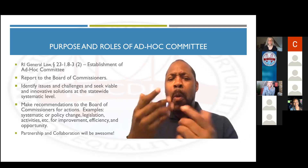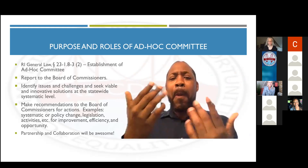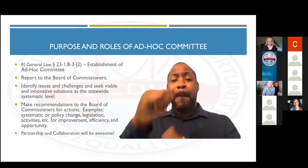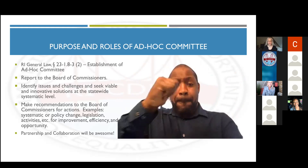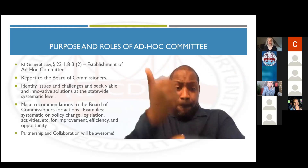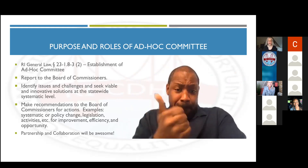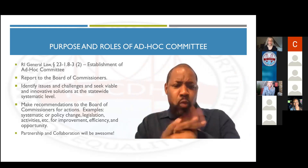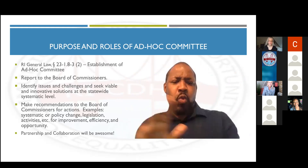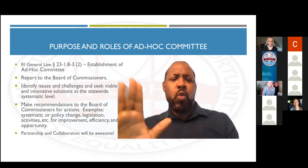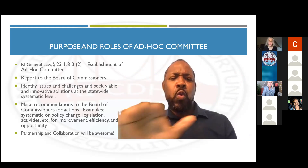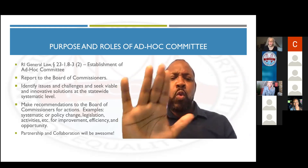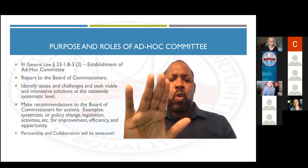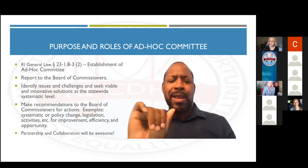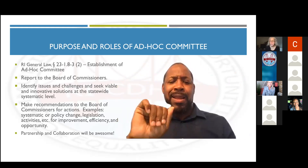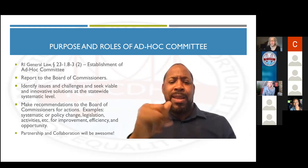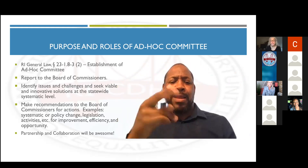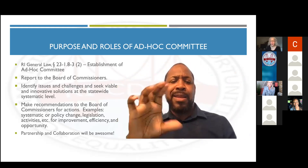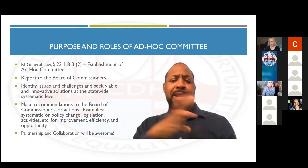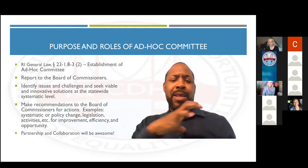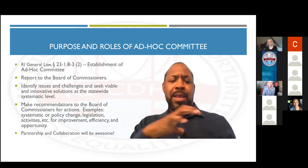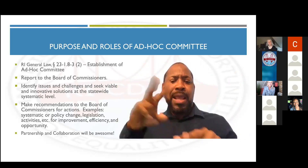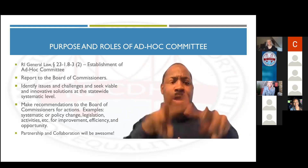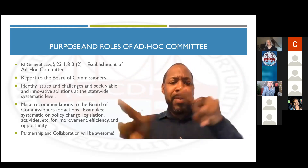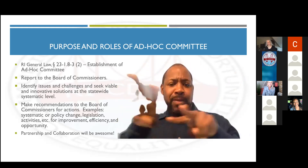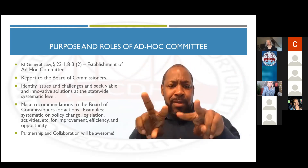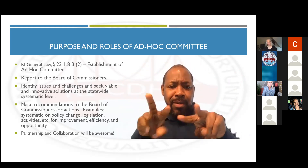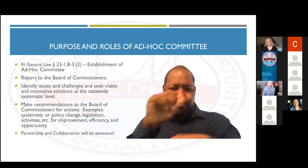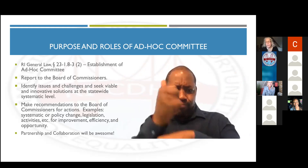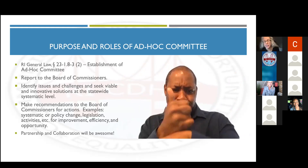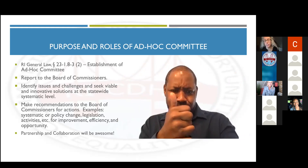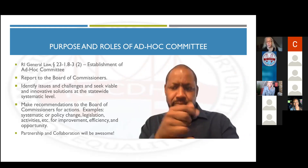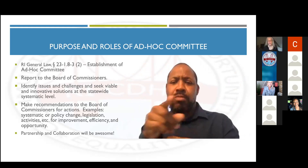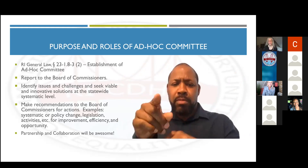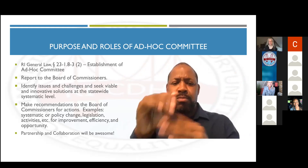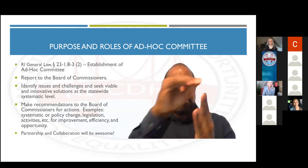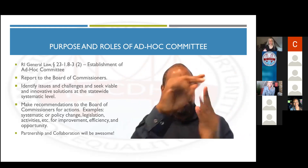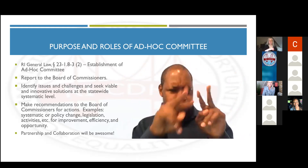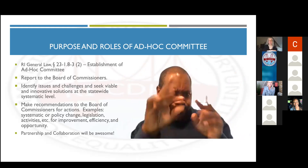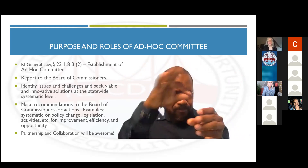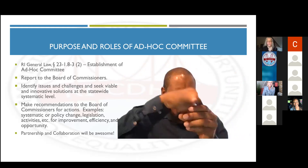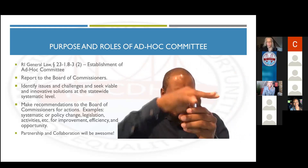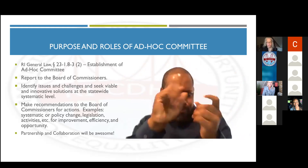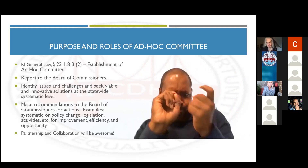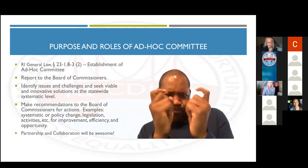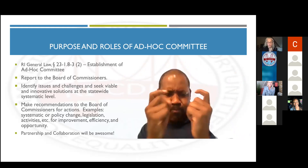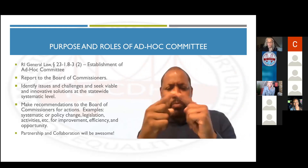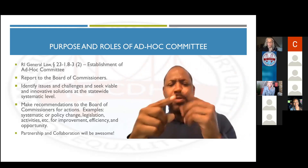vote on how we could change certain things based on the ad hoc committee's observations and recommendations